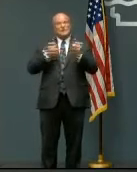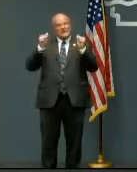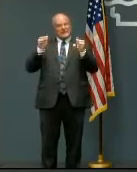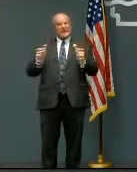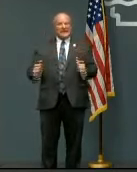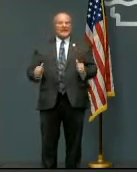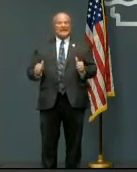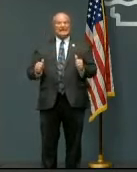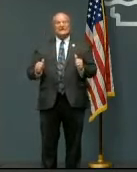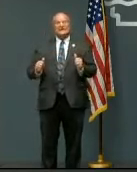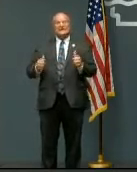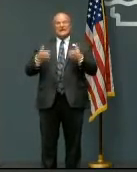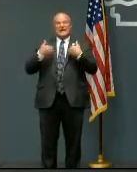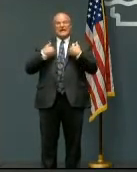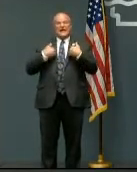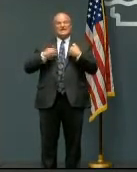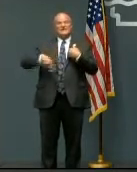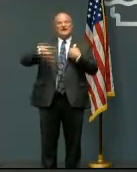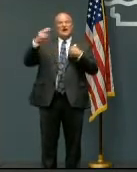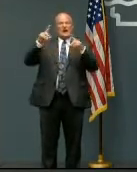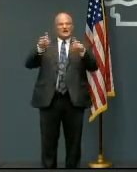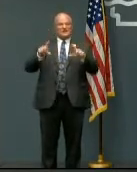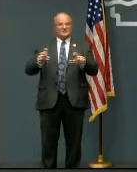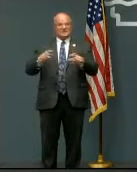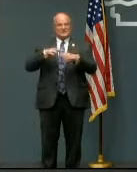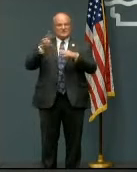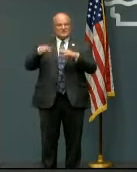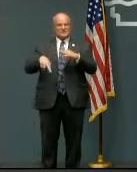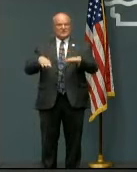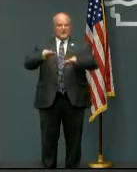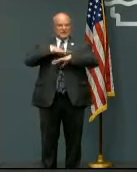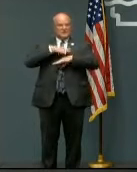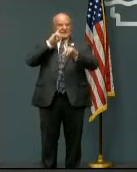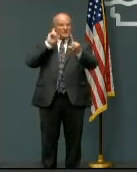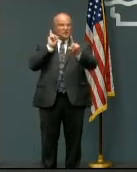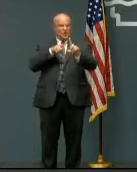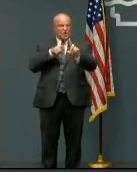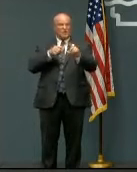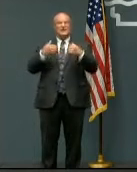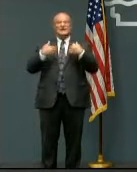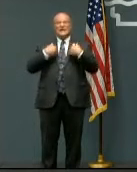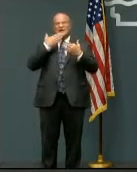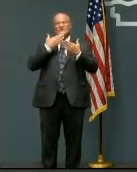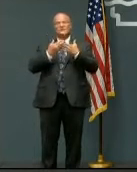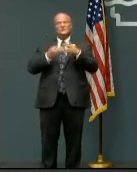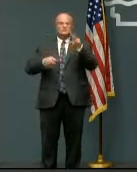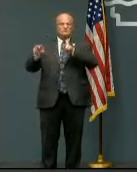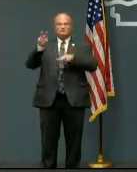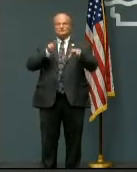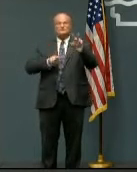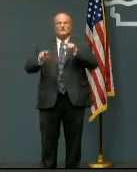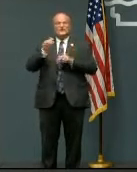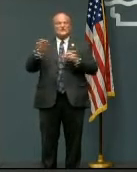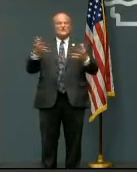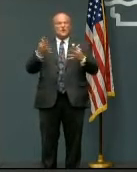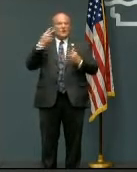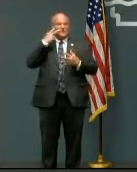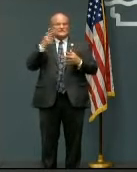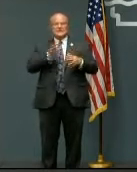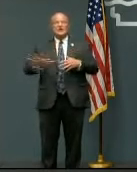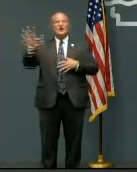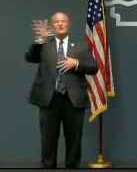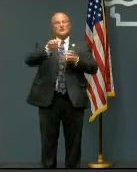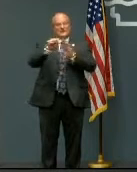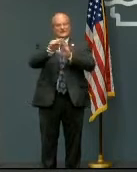can have a higher testing result, meet our goal, and to have a good surveillance of what we see across